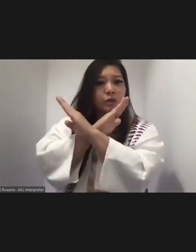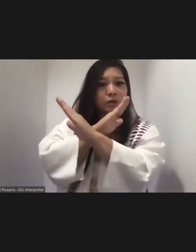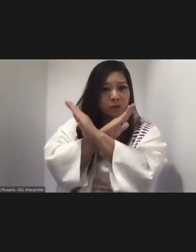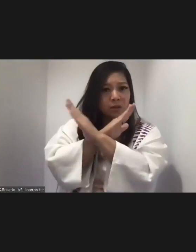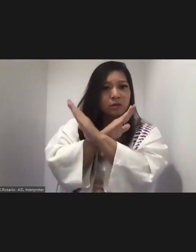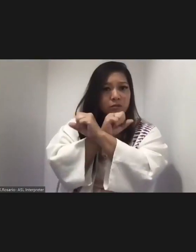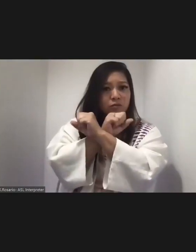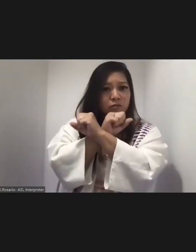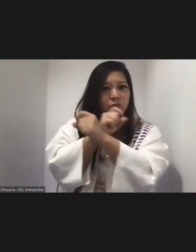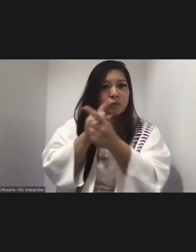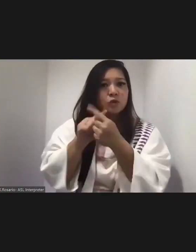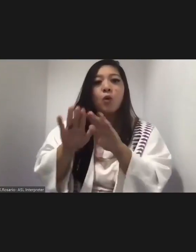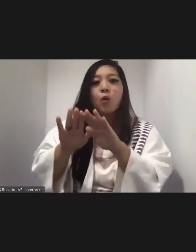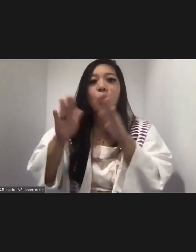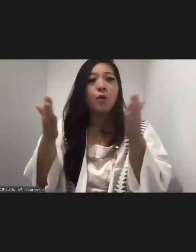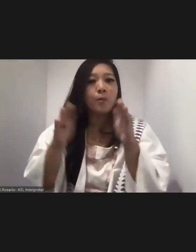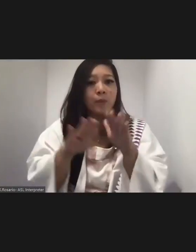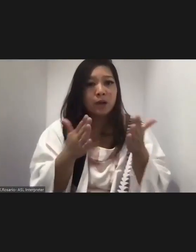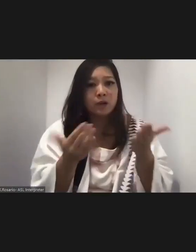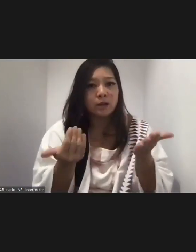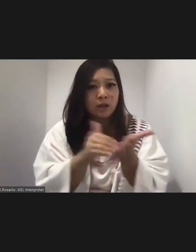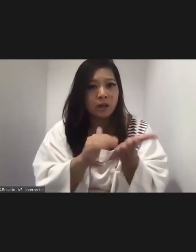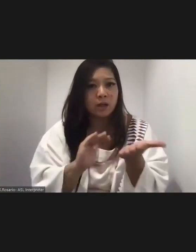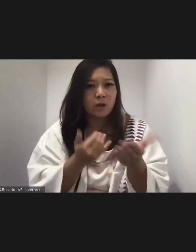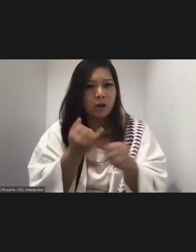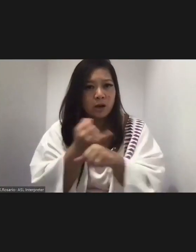to reopen our island again.